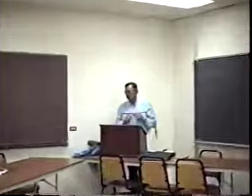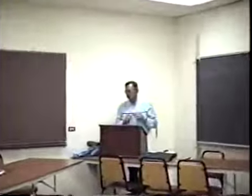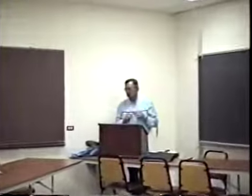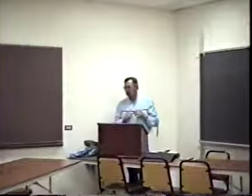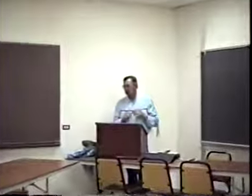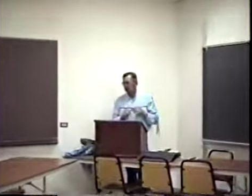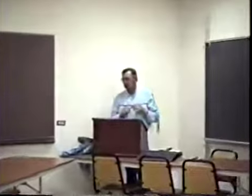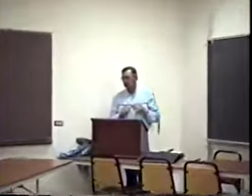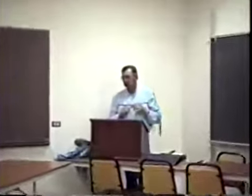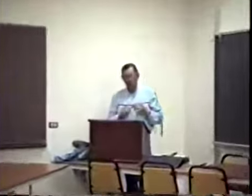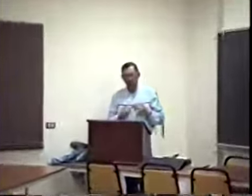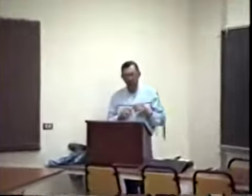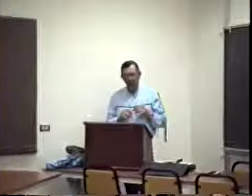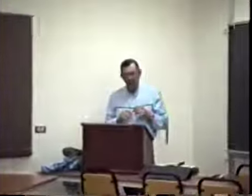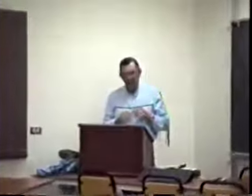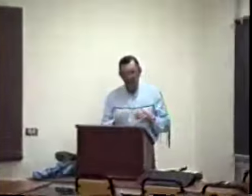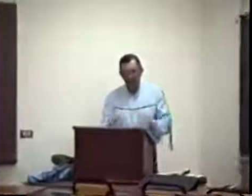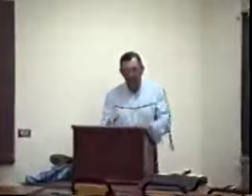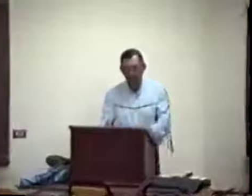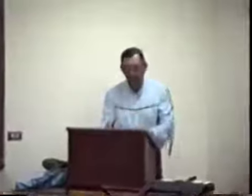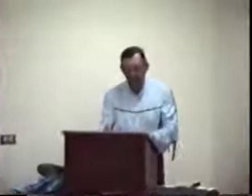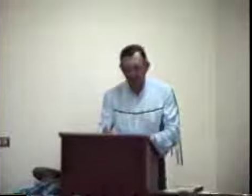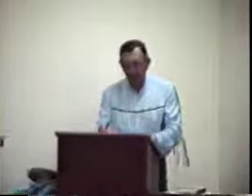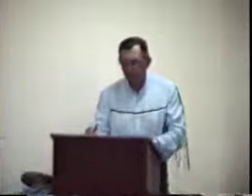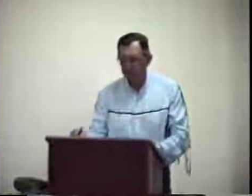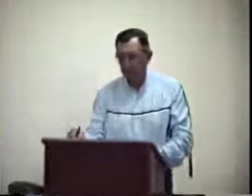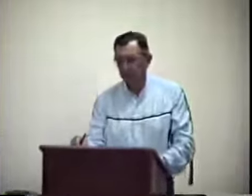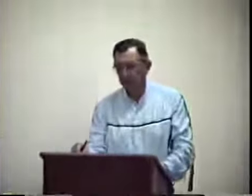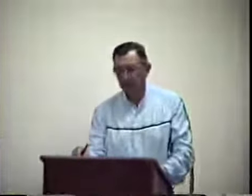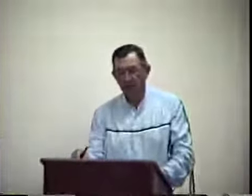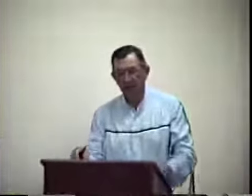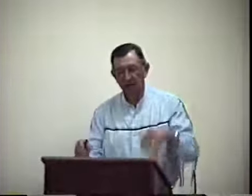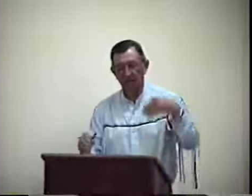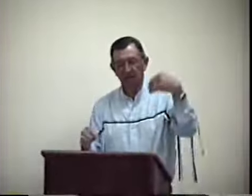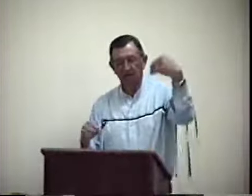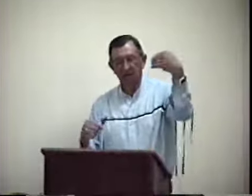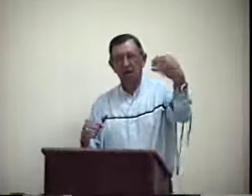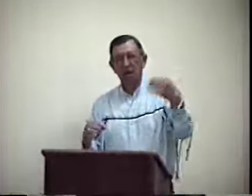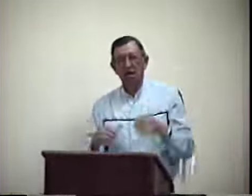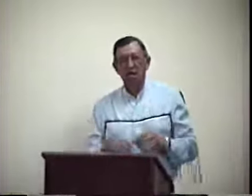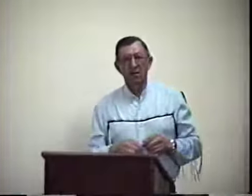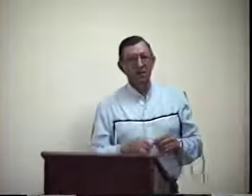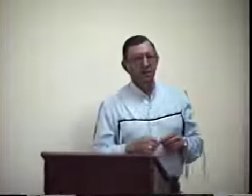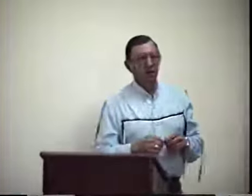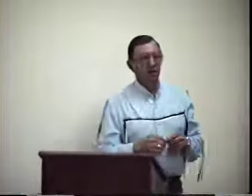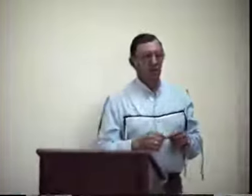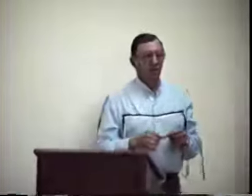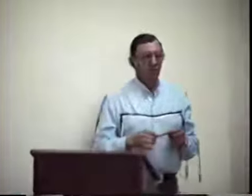I'd like to have up, and I'd like to come up, and we'd like to come up in